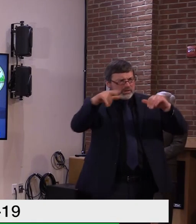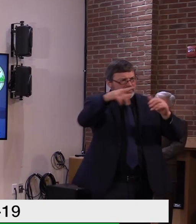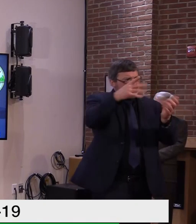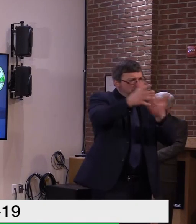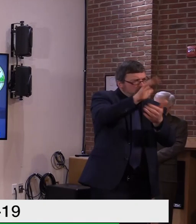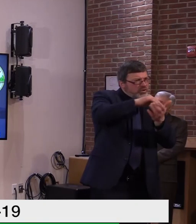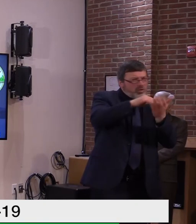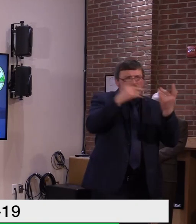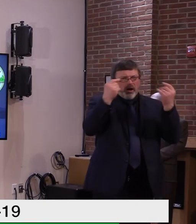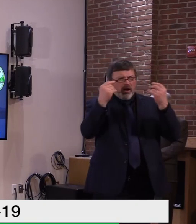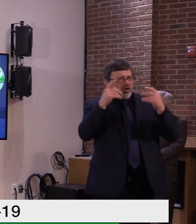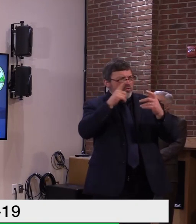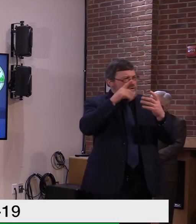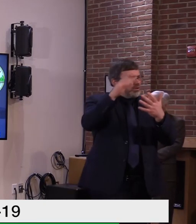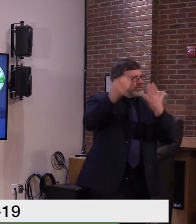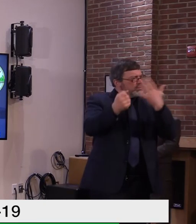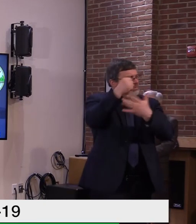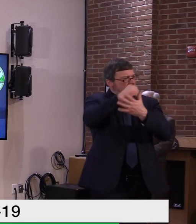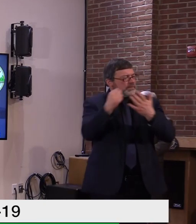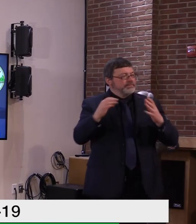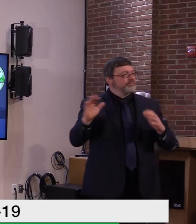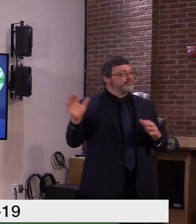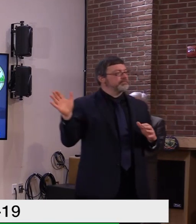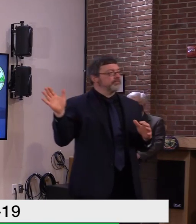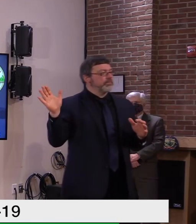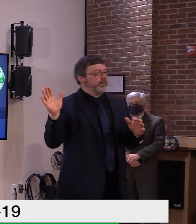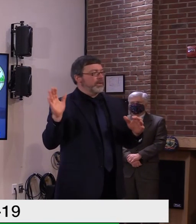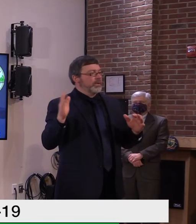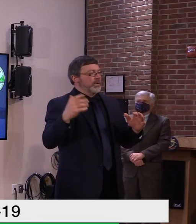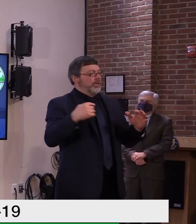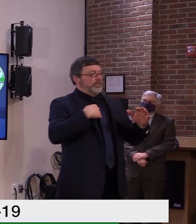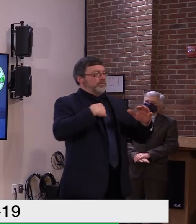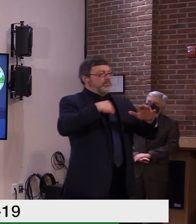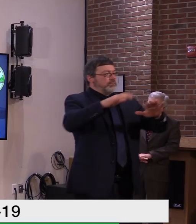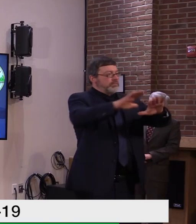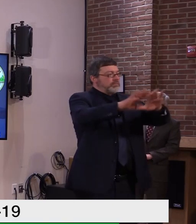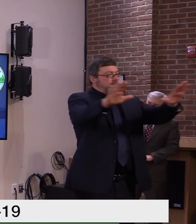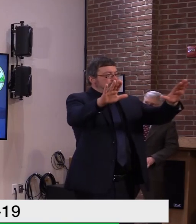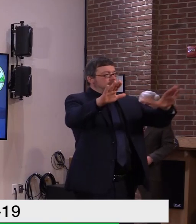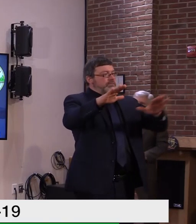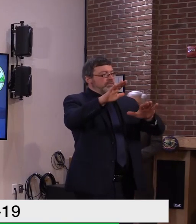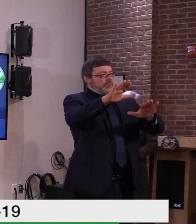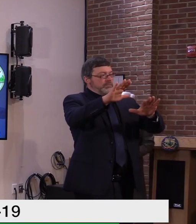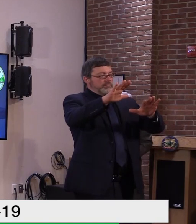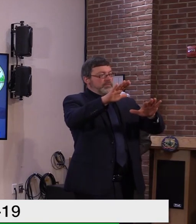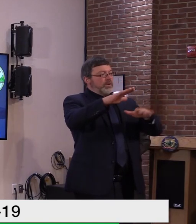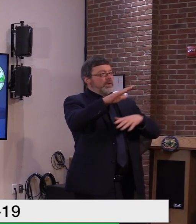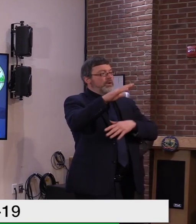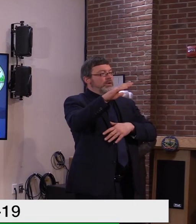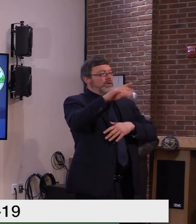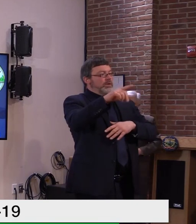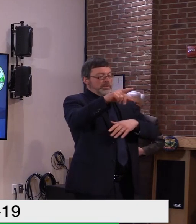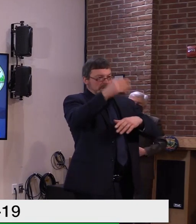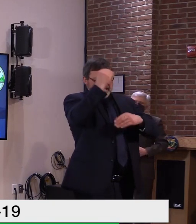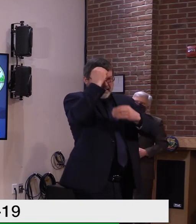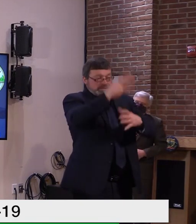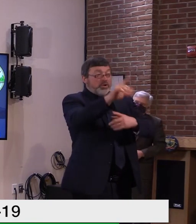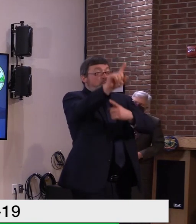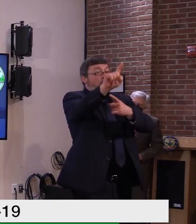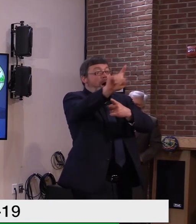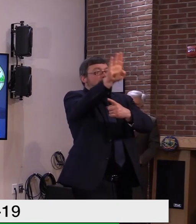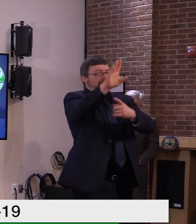our vocabulary. You know, we're going to get through 1A, and then we're going to have priority groups. You've already heard about some of the age